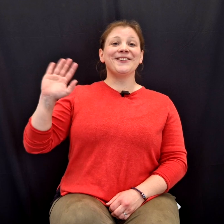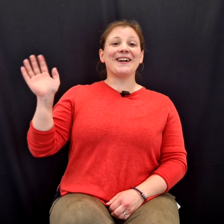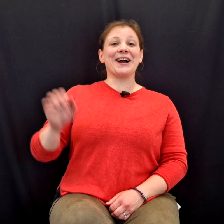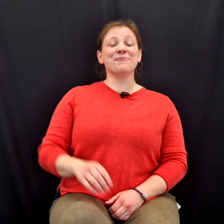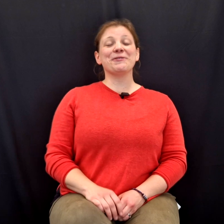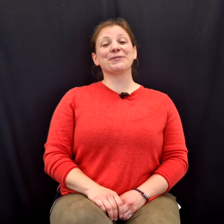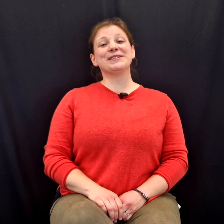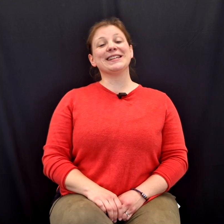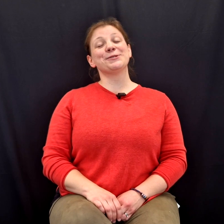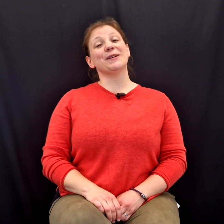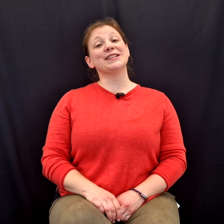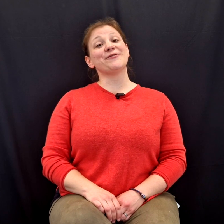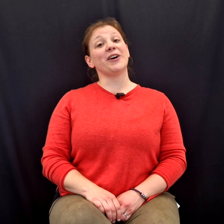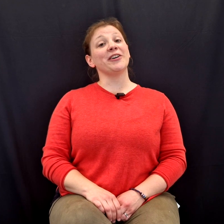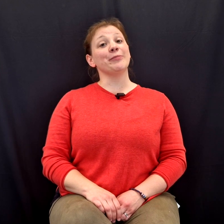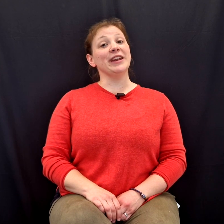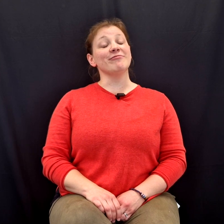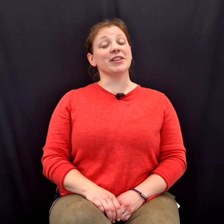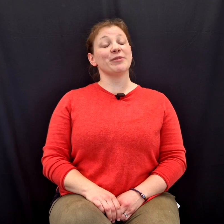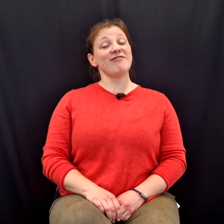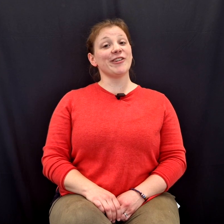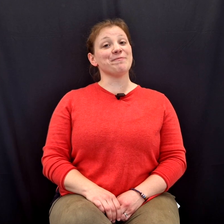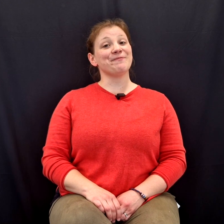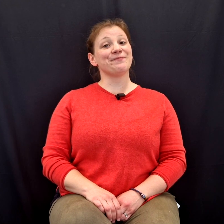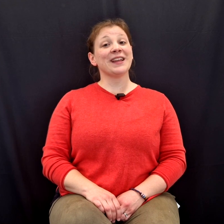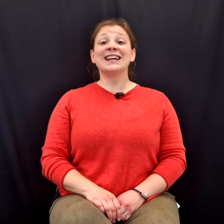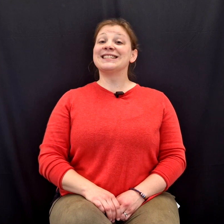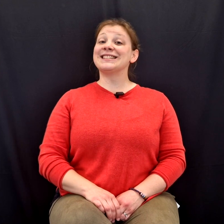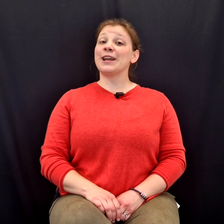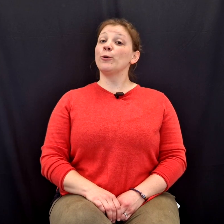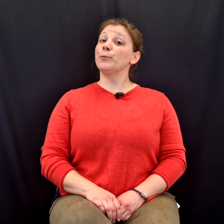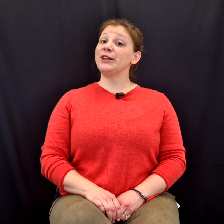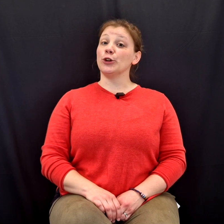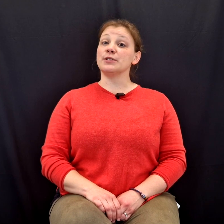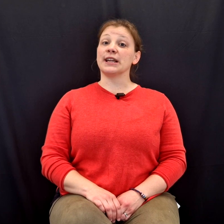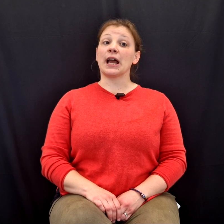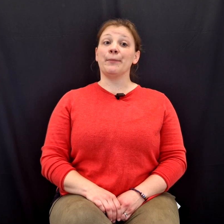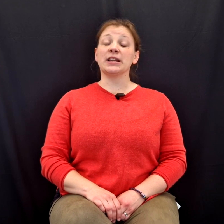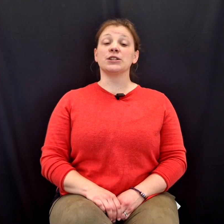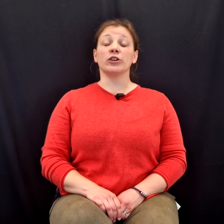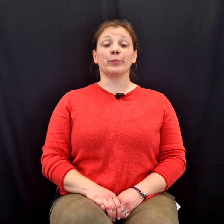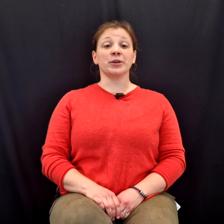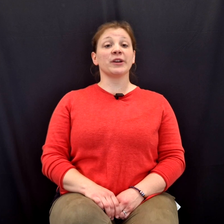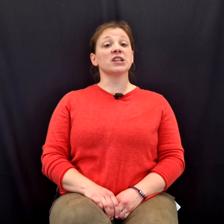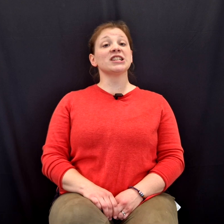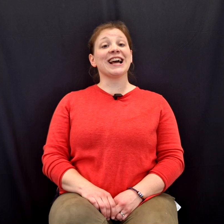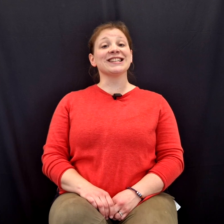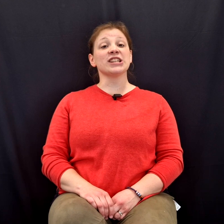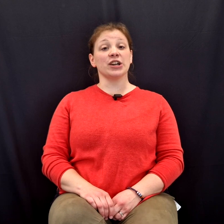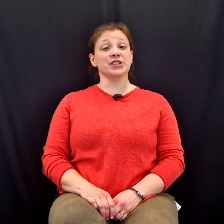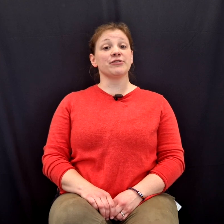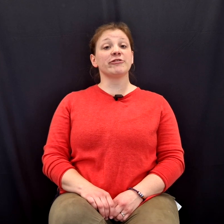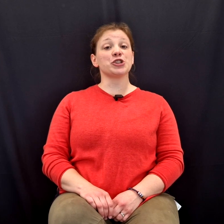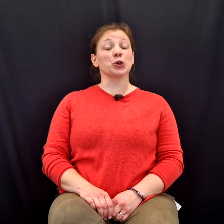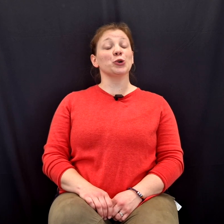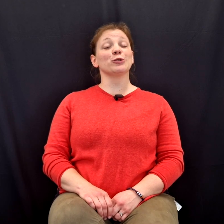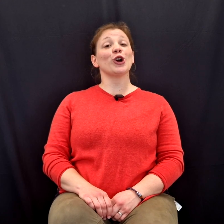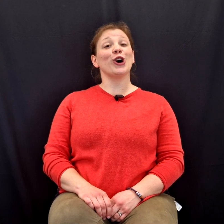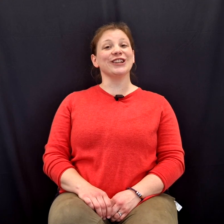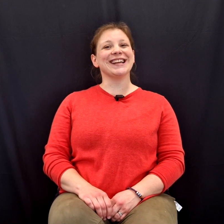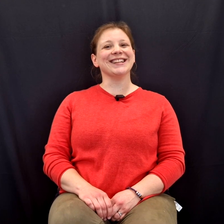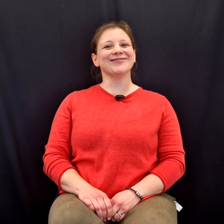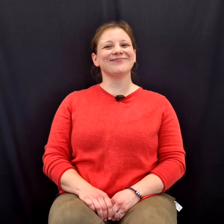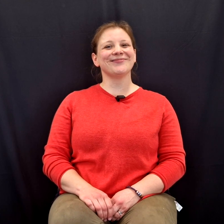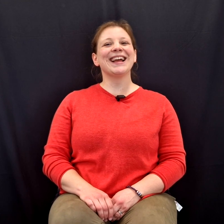Hello, and welcome to this week's 5-Minute Rhythm and Rhyme. Today we'll be using a mixture of body percussion and signs for a song